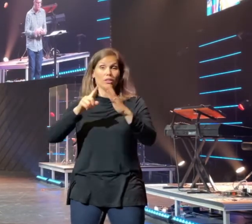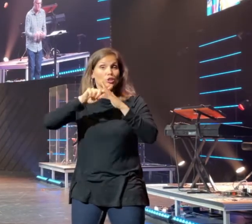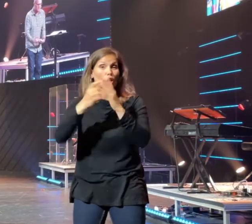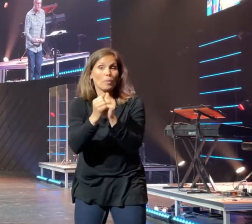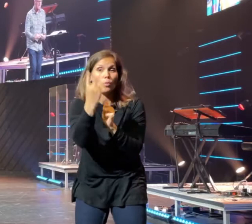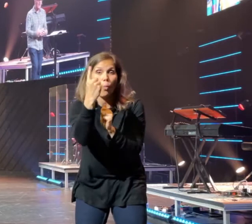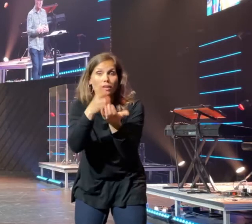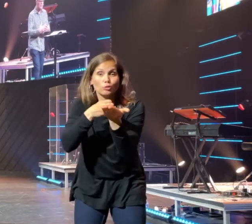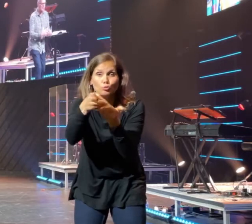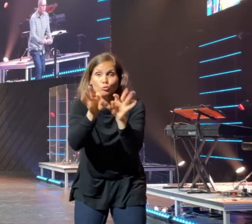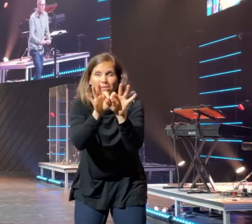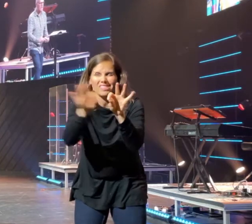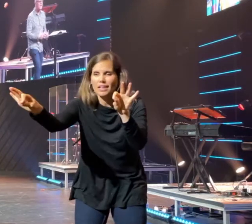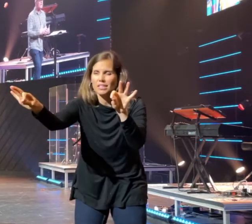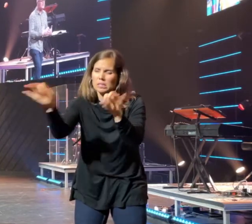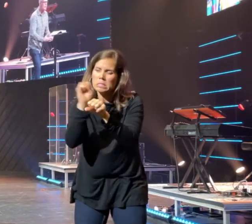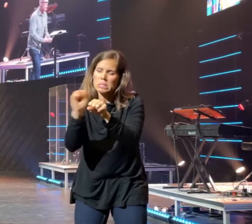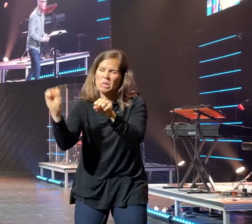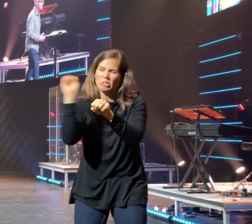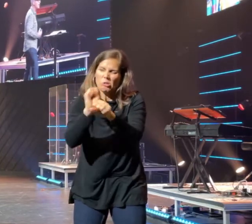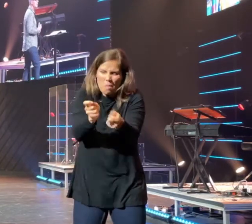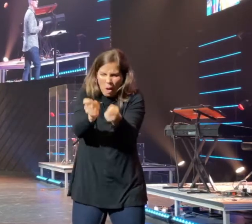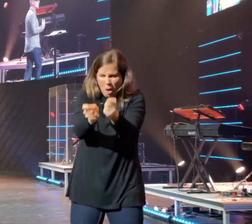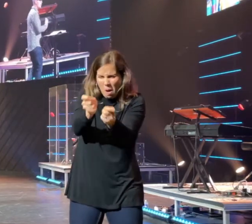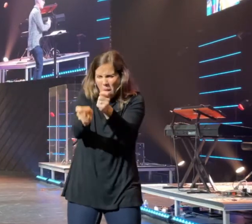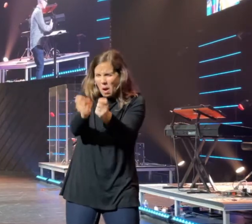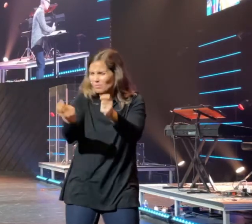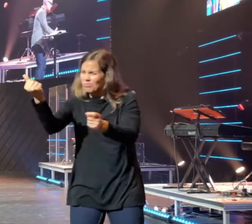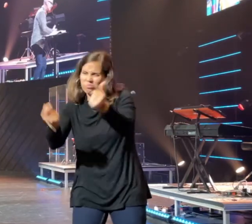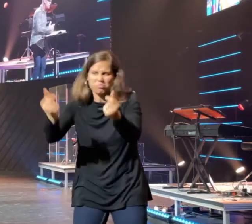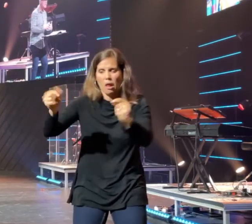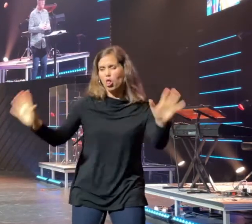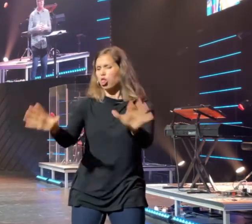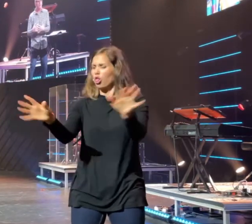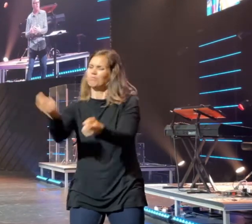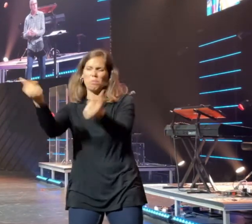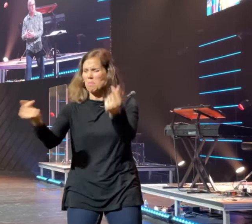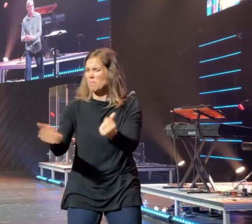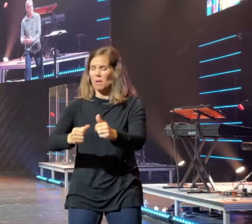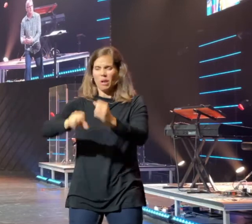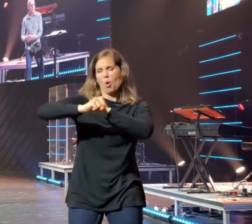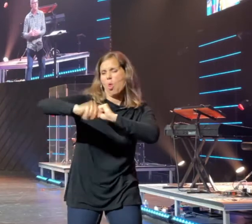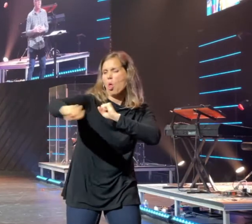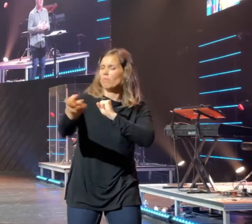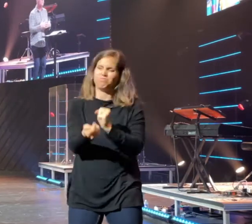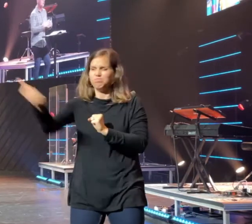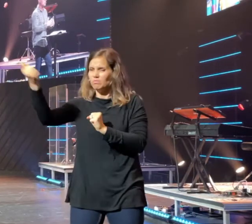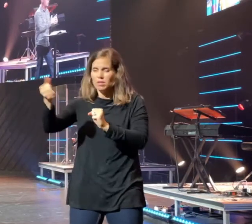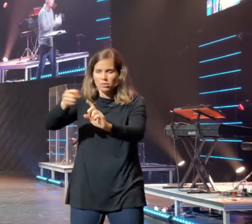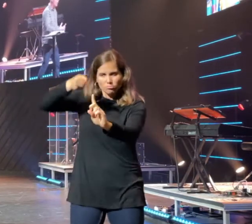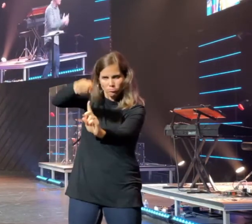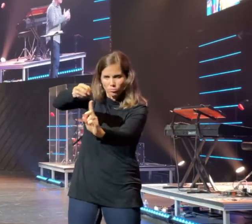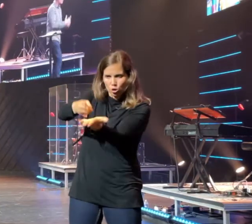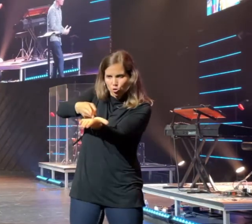true sentence, and I would keep working at it and keep working at it, you know, get rid of all the ornamentation, get rid of all the elaborate introduction. I just wanted to